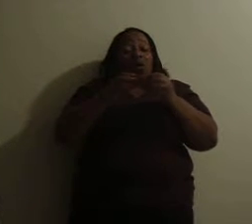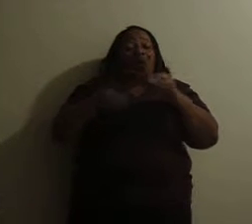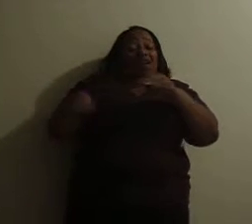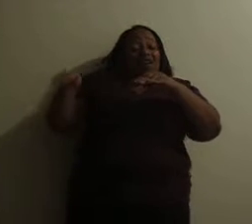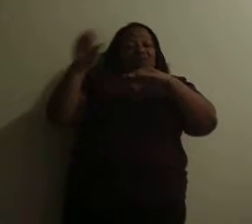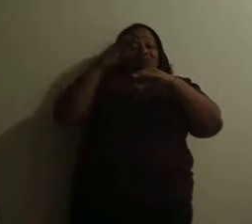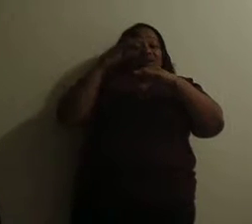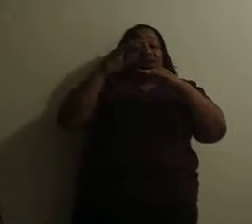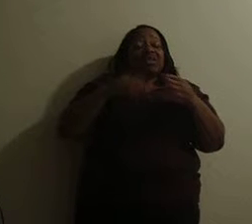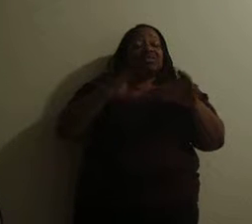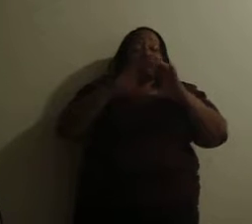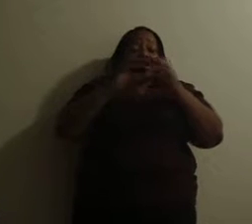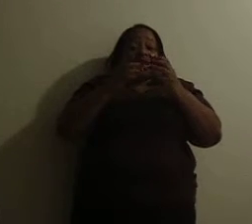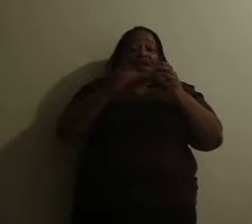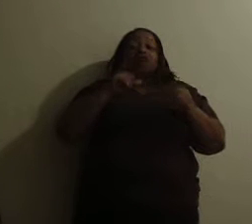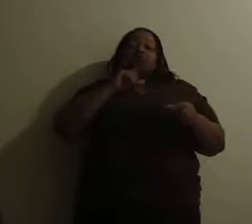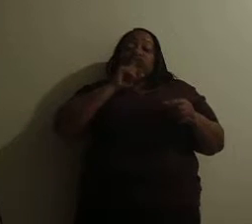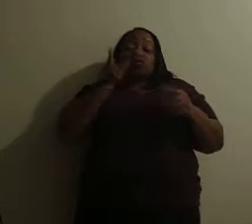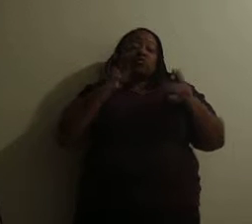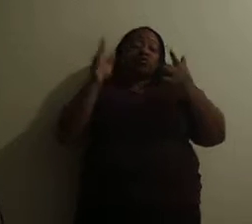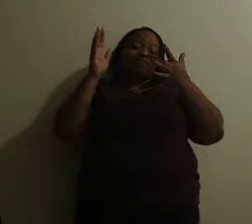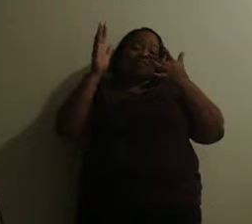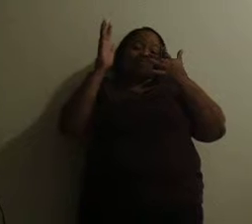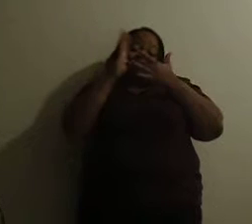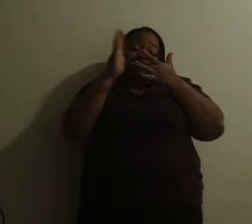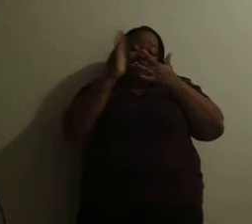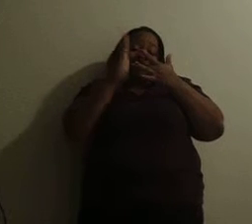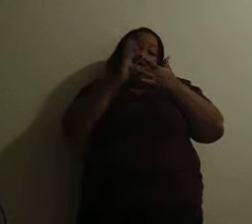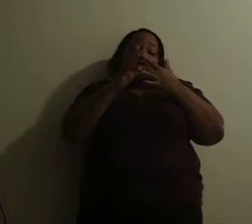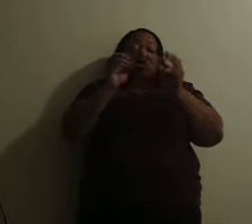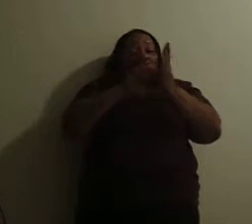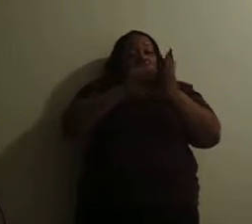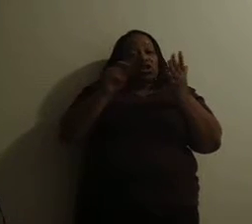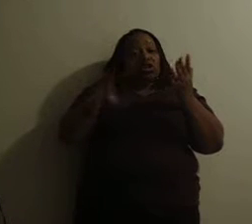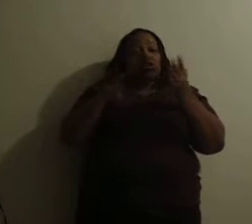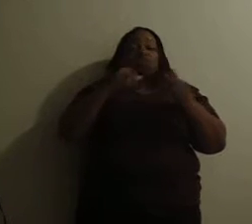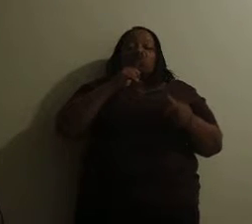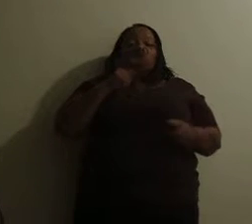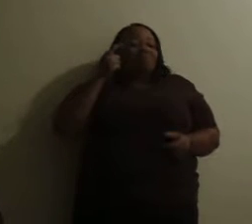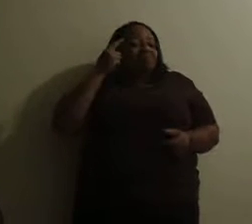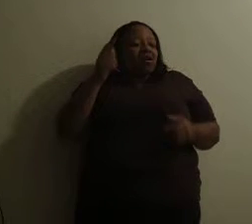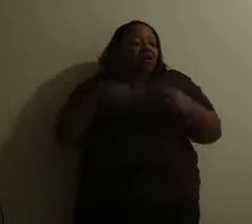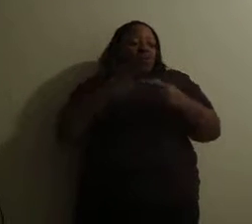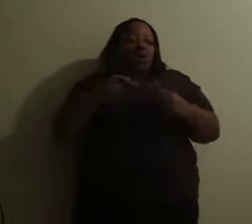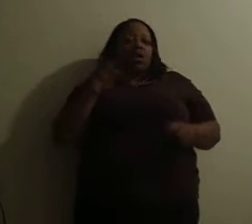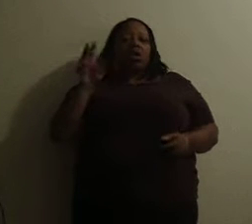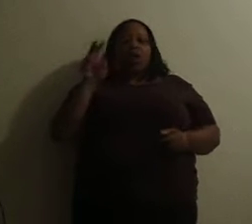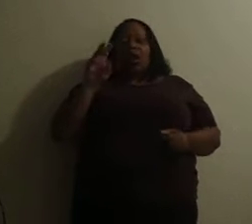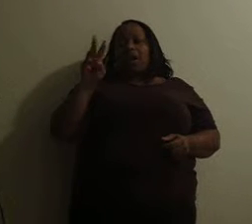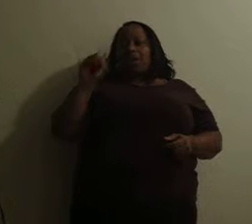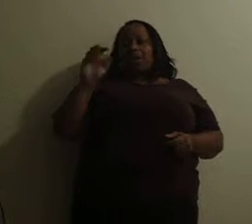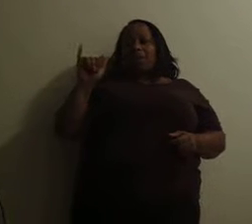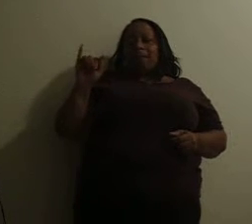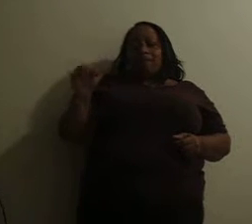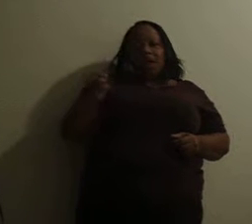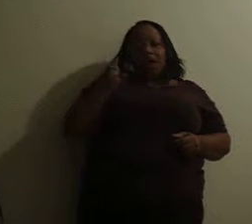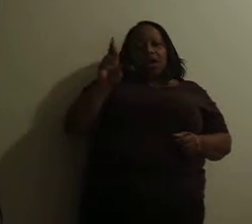be sophomore students thinking about deciding on a major for their academic career. And I'm teaching a